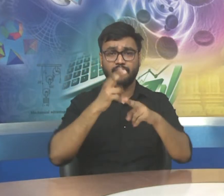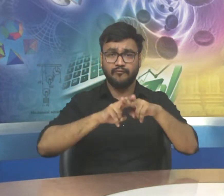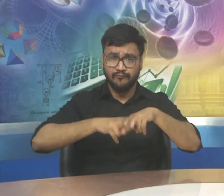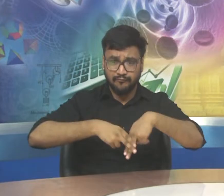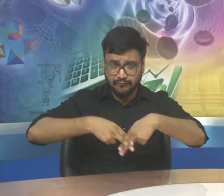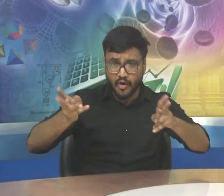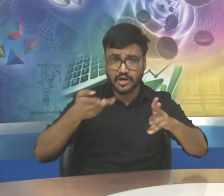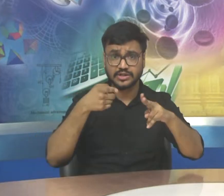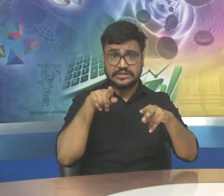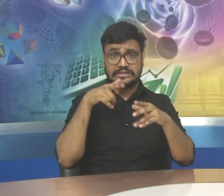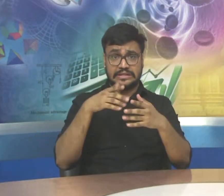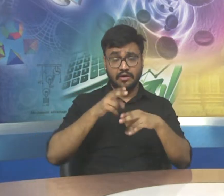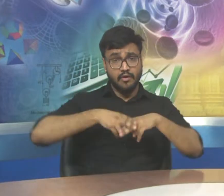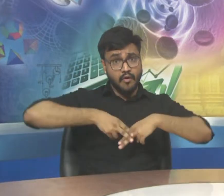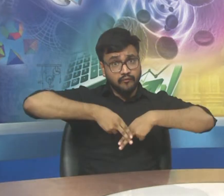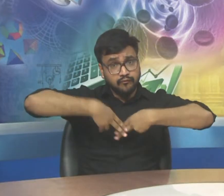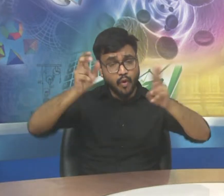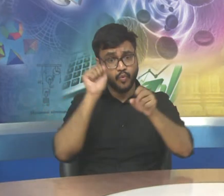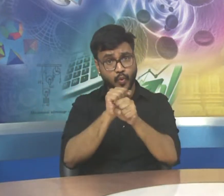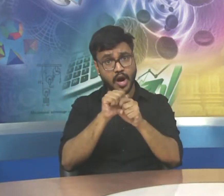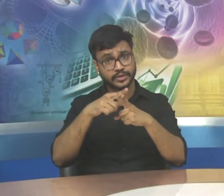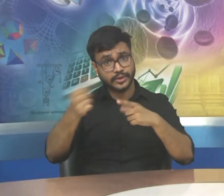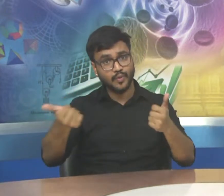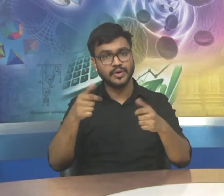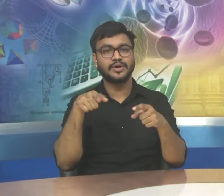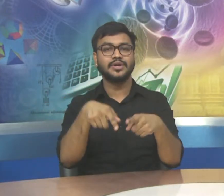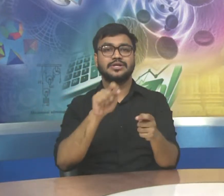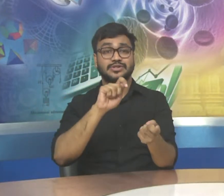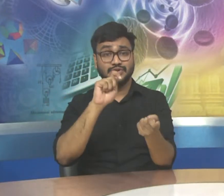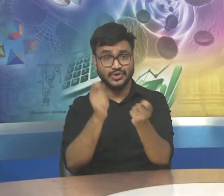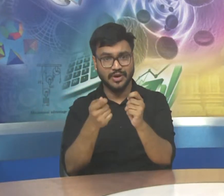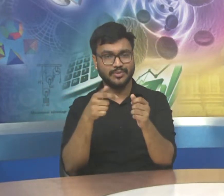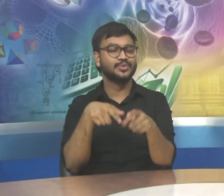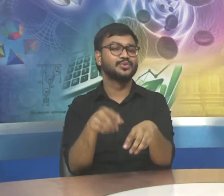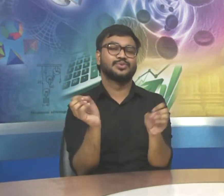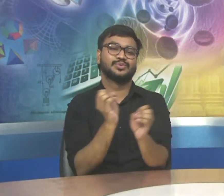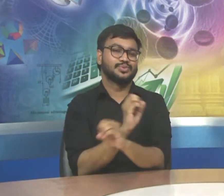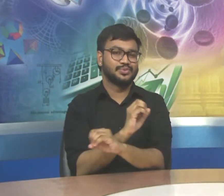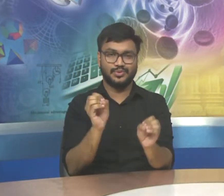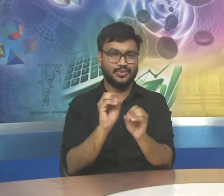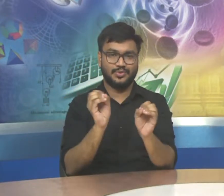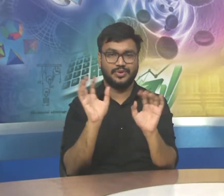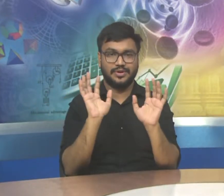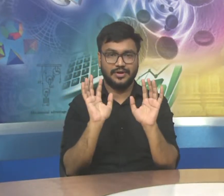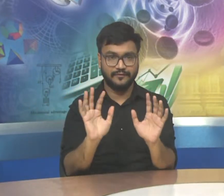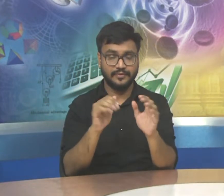All energy cannot always be fully changed into work.